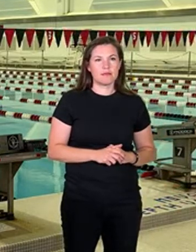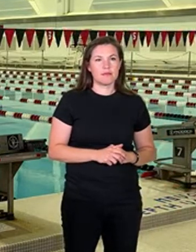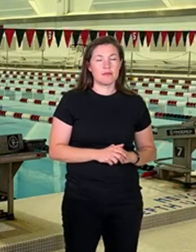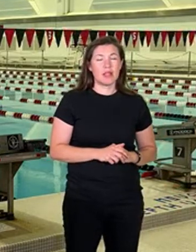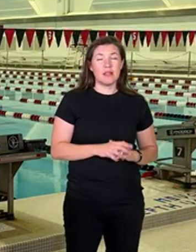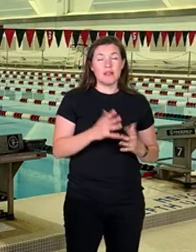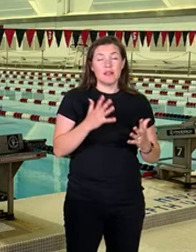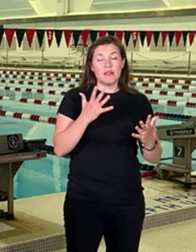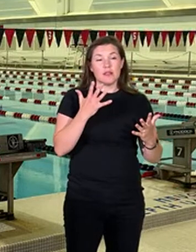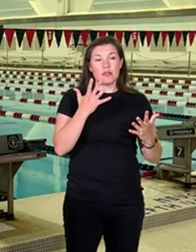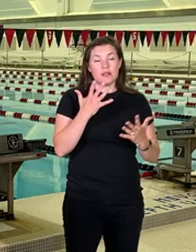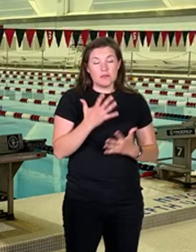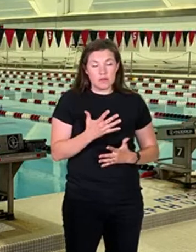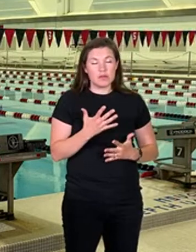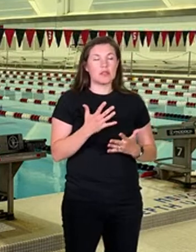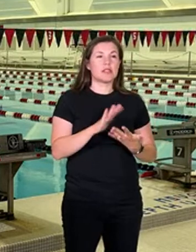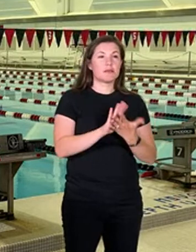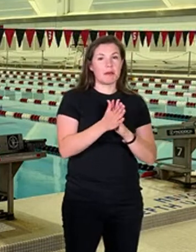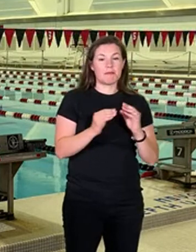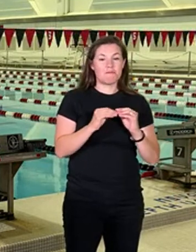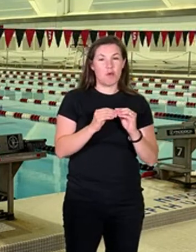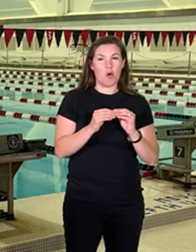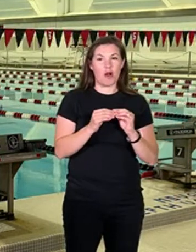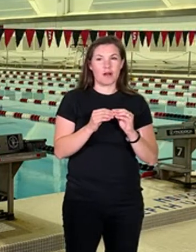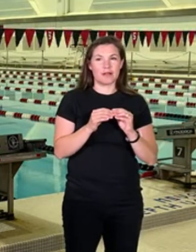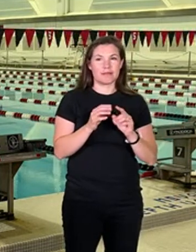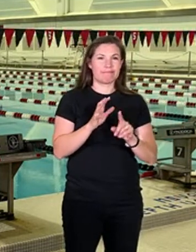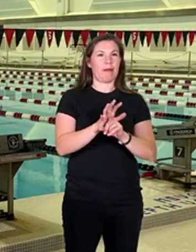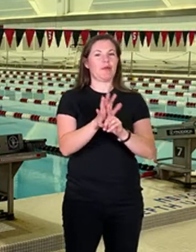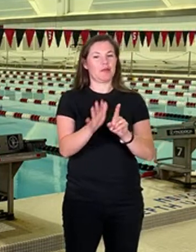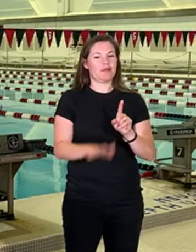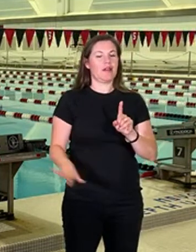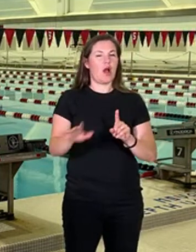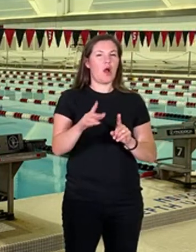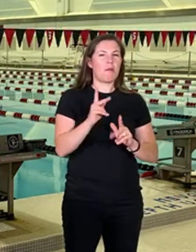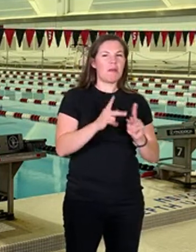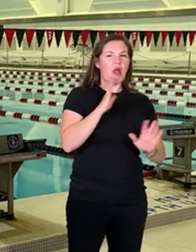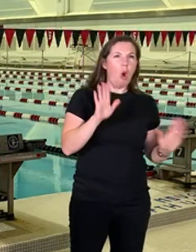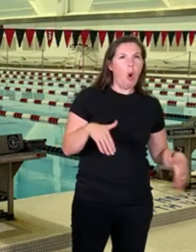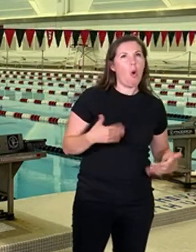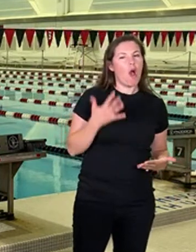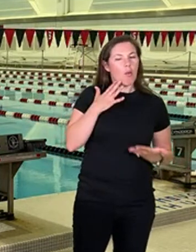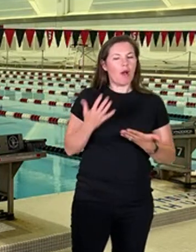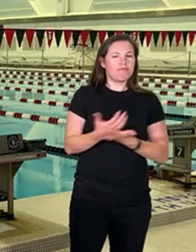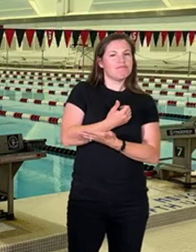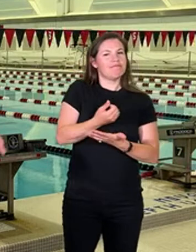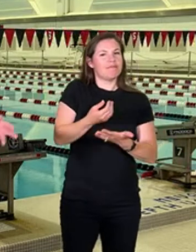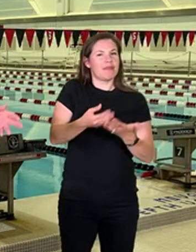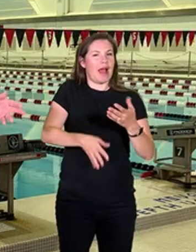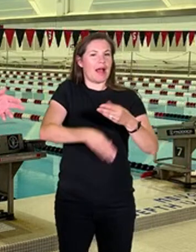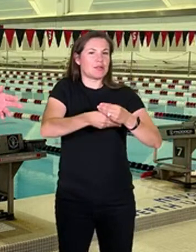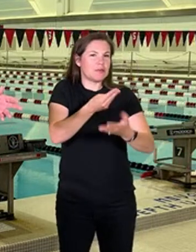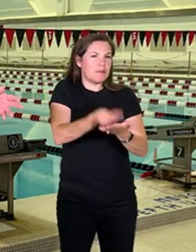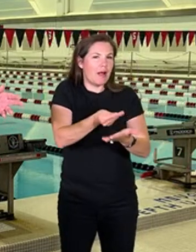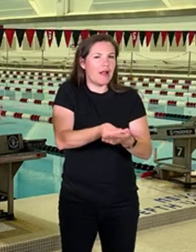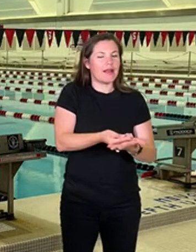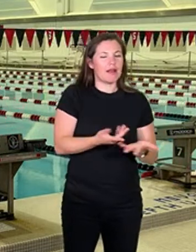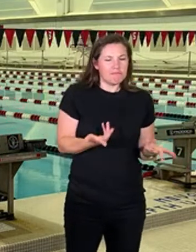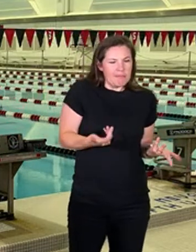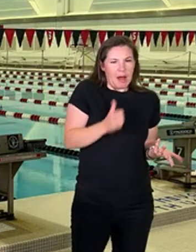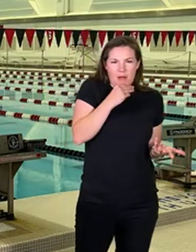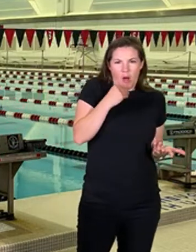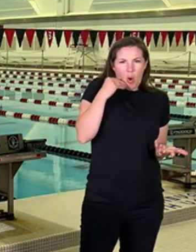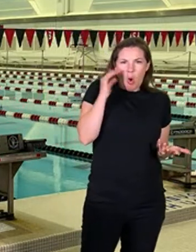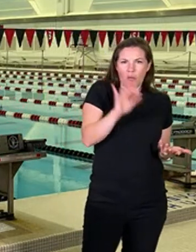a growing occasion in our region where individuals think, hey, I'm going to make a few extra bucks. I'm not going to be using my pool